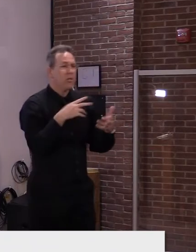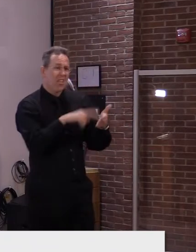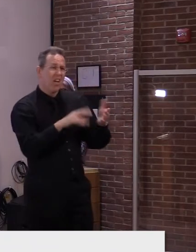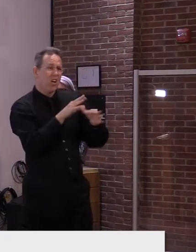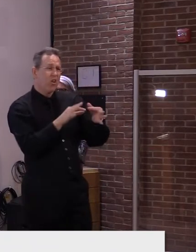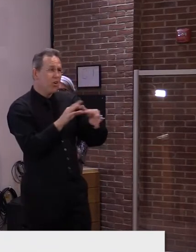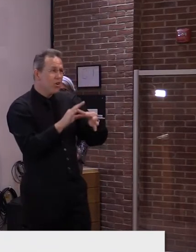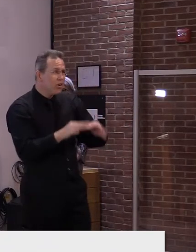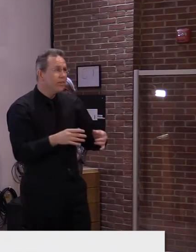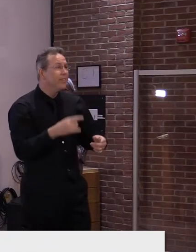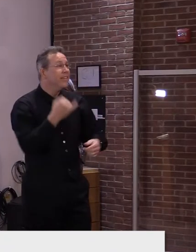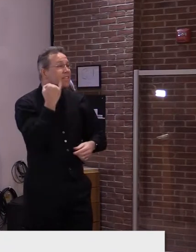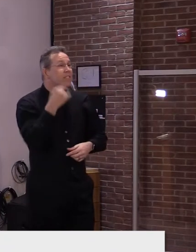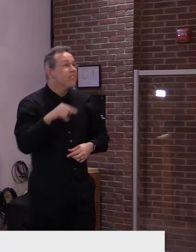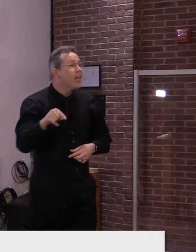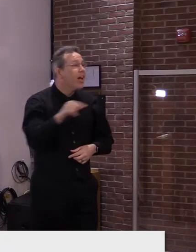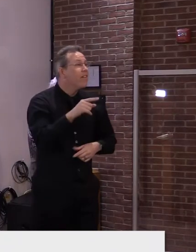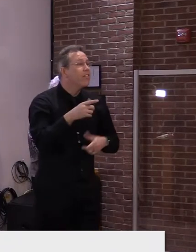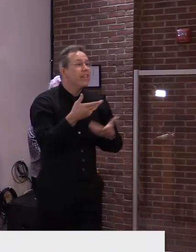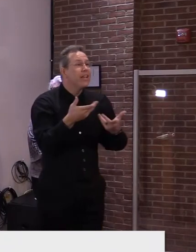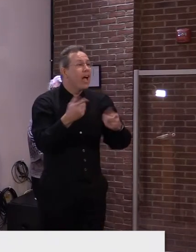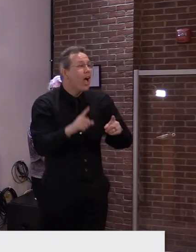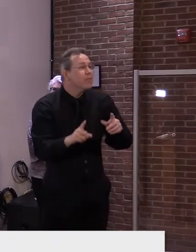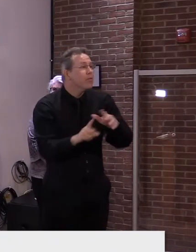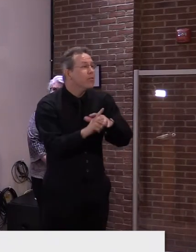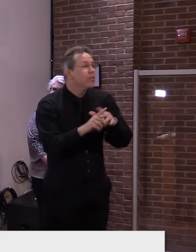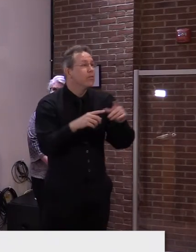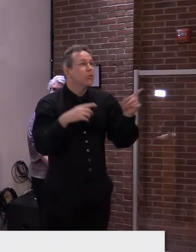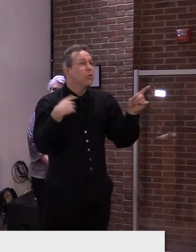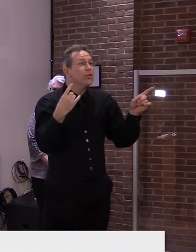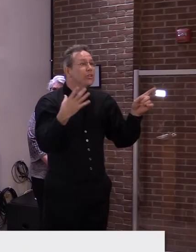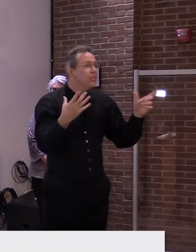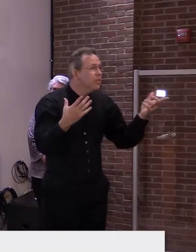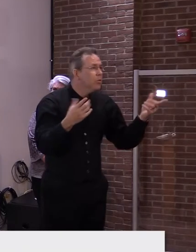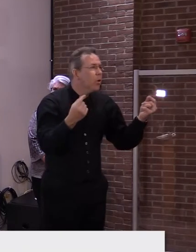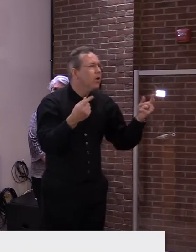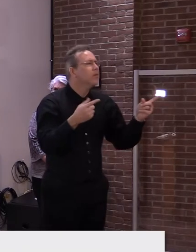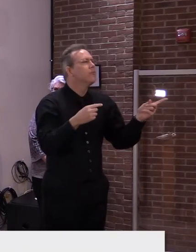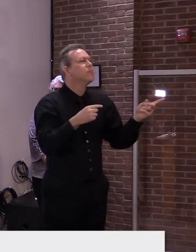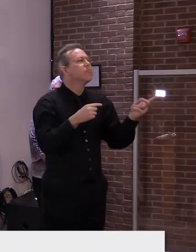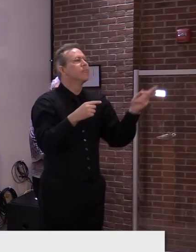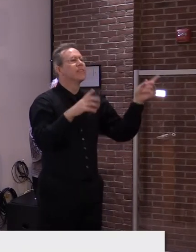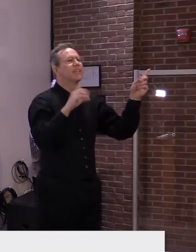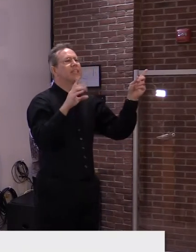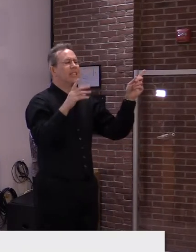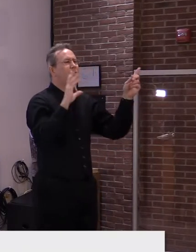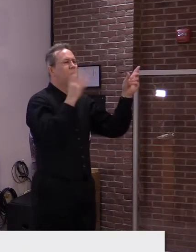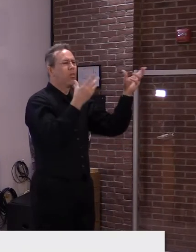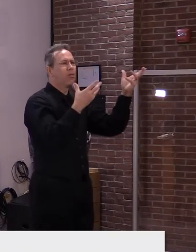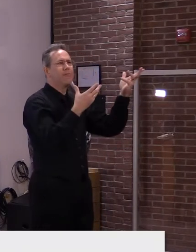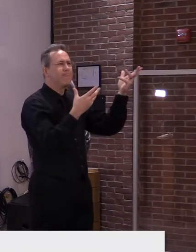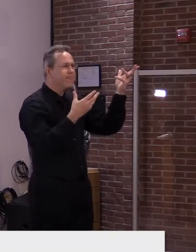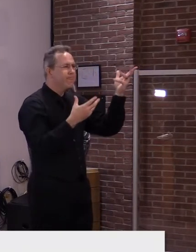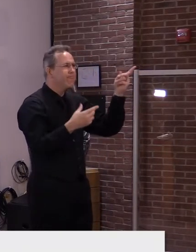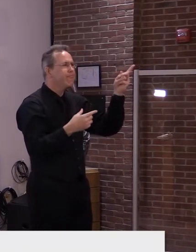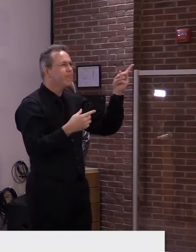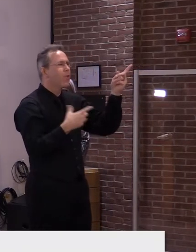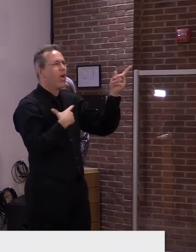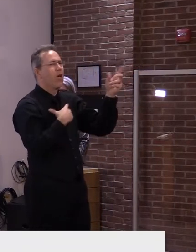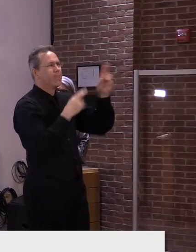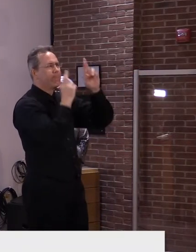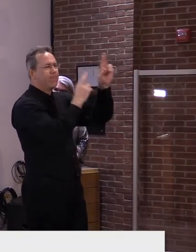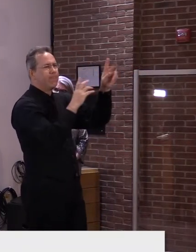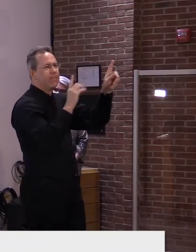now, it is the return of the CDC to its appropriate high pedestal, not being